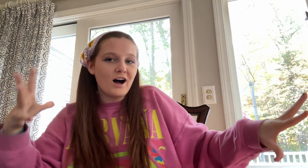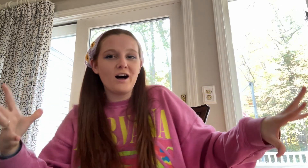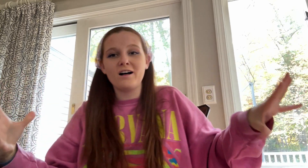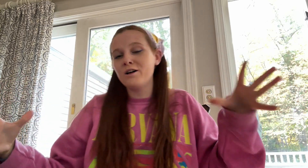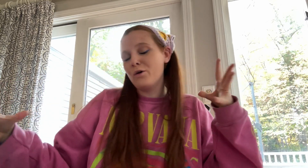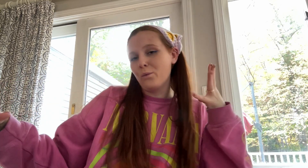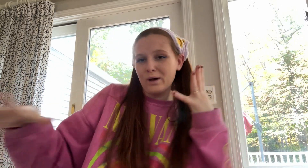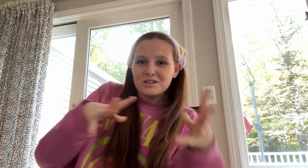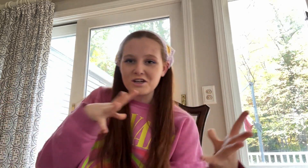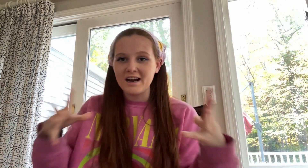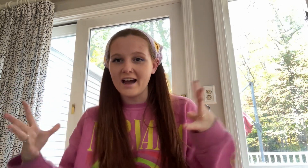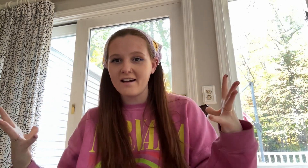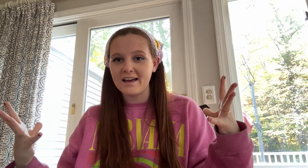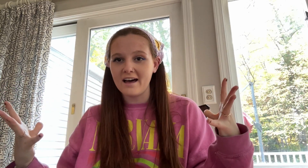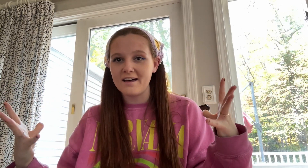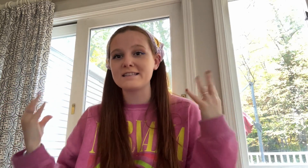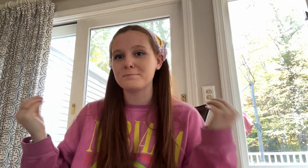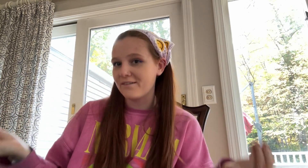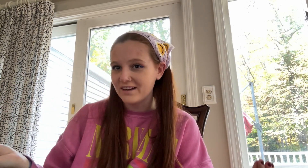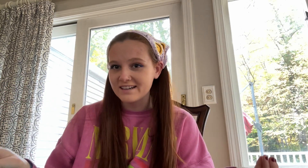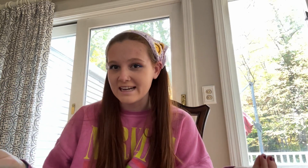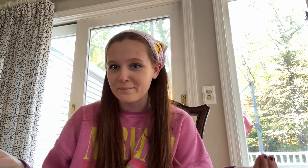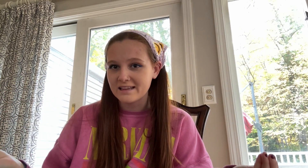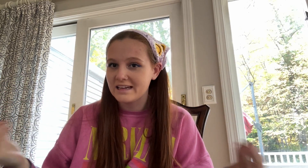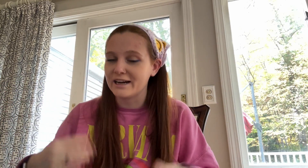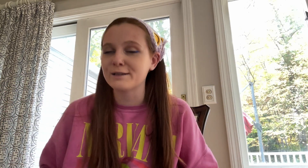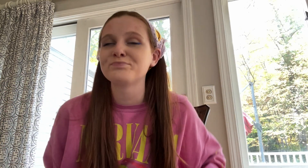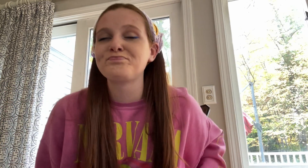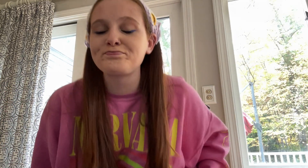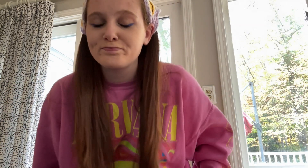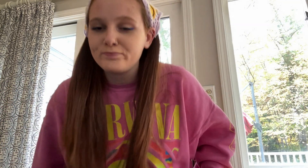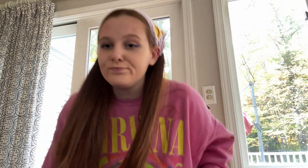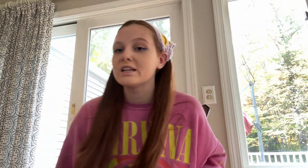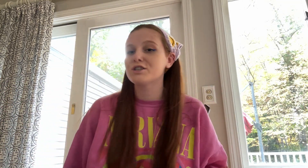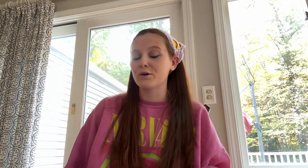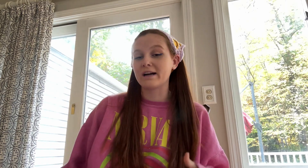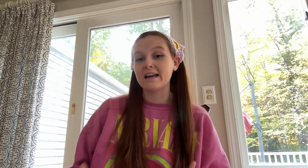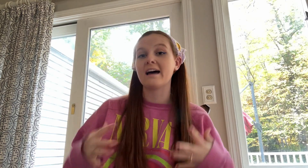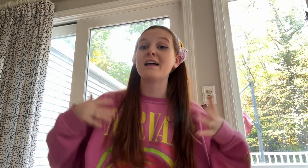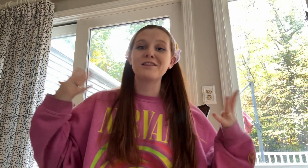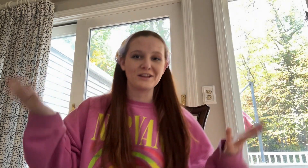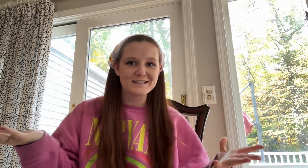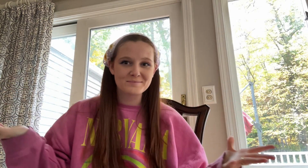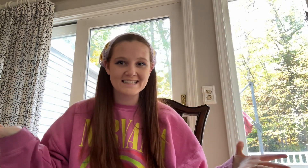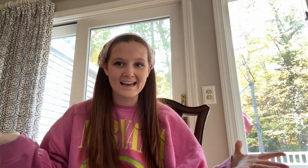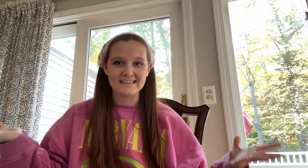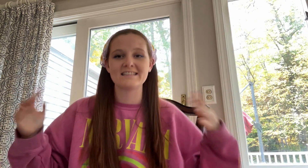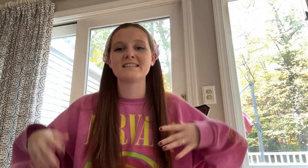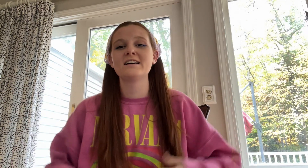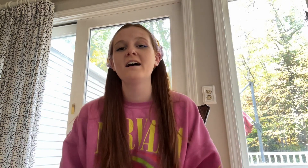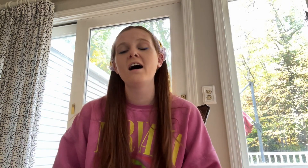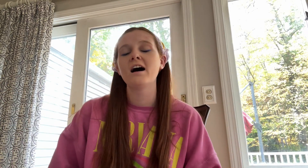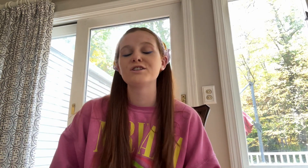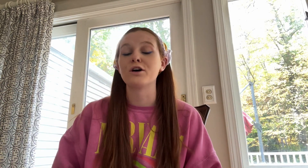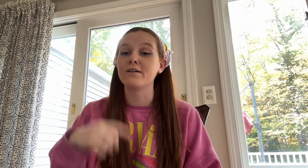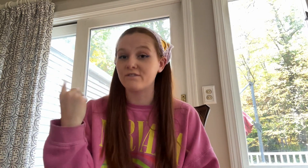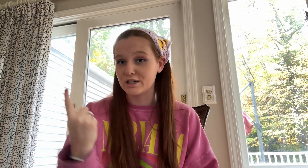fall, winter area. This is my favorite time of the year. So we're going to learn some signs. So the first